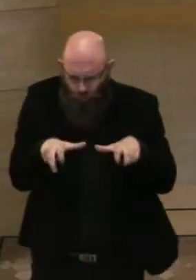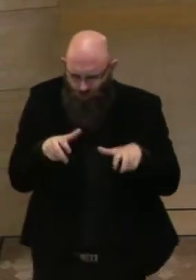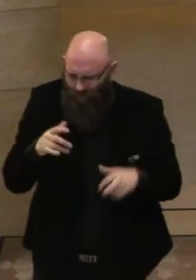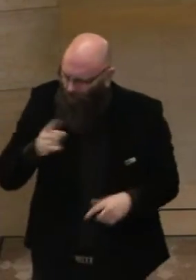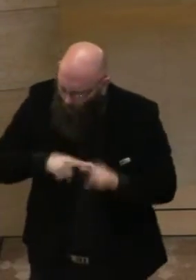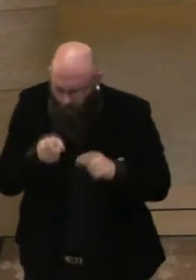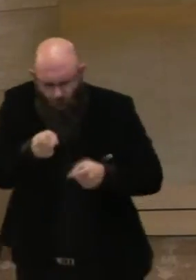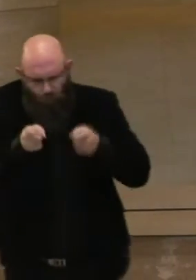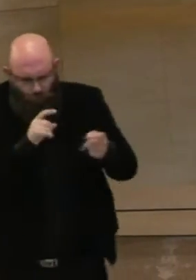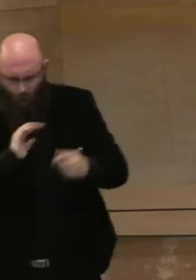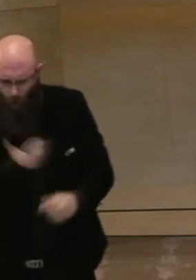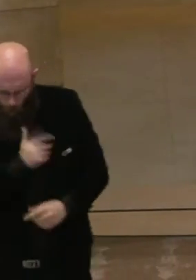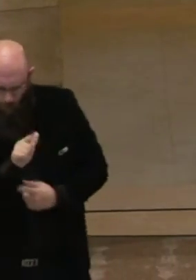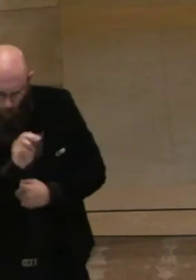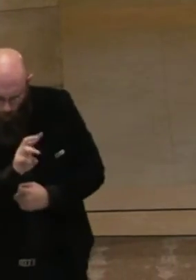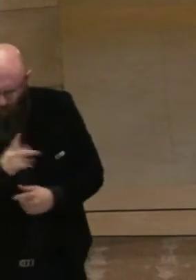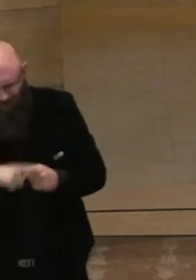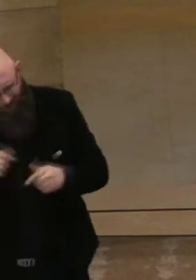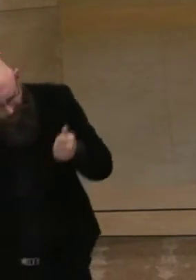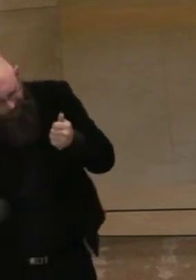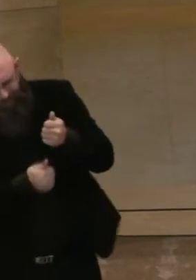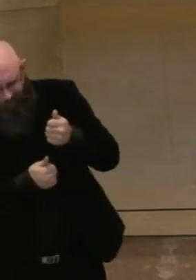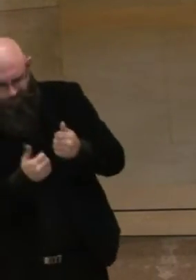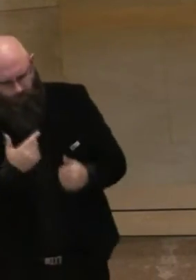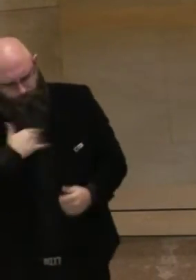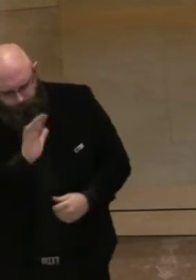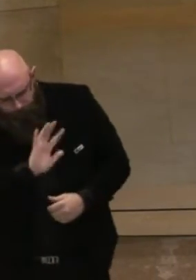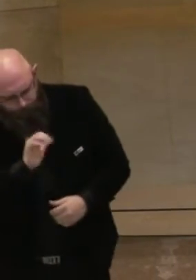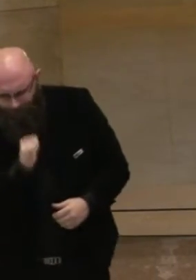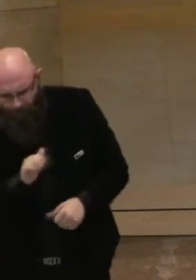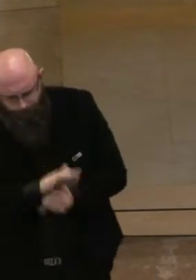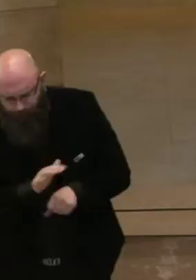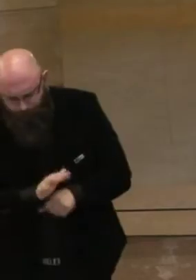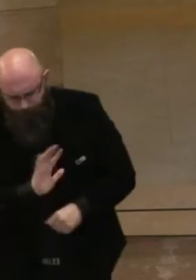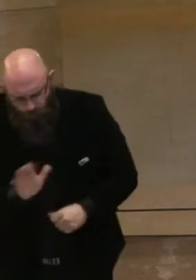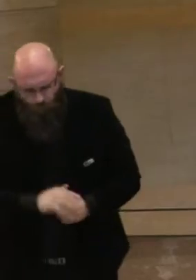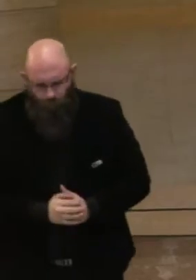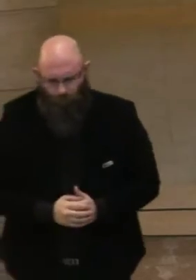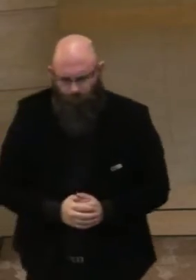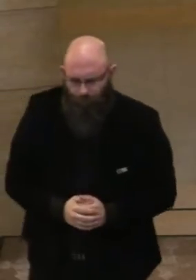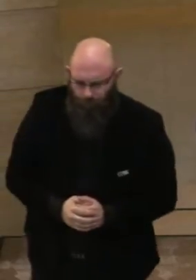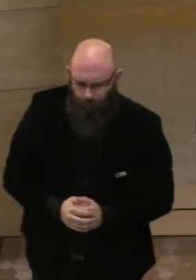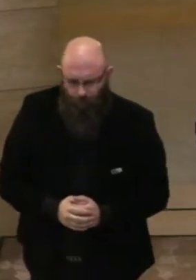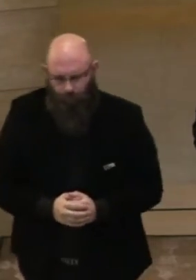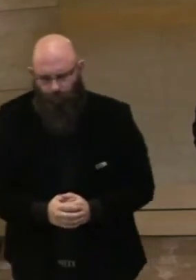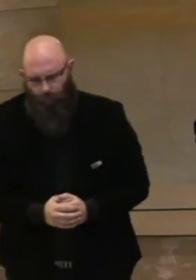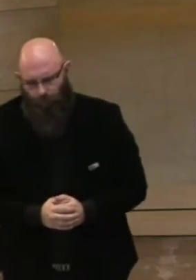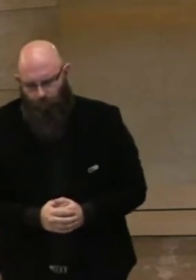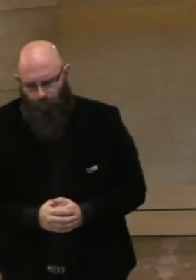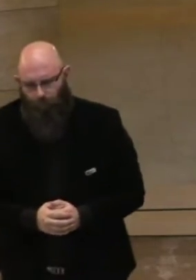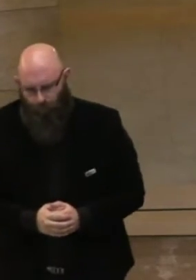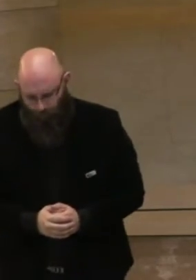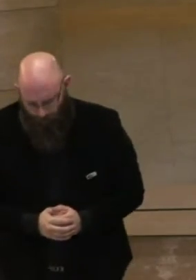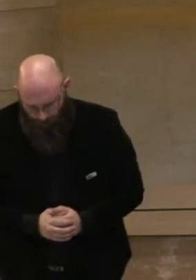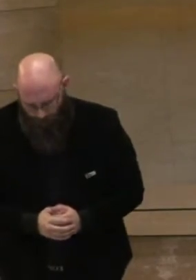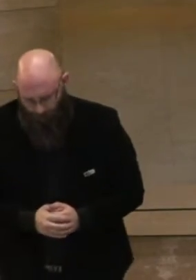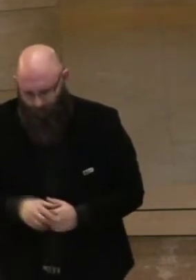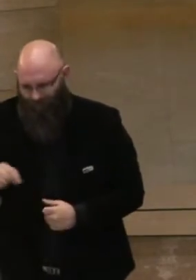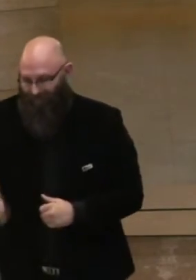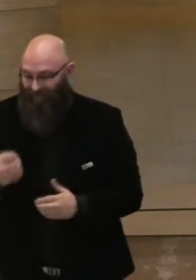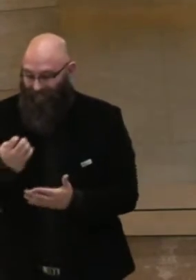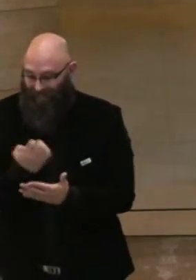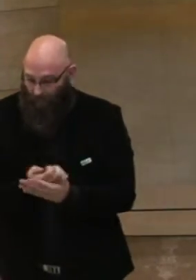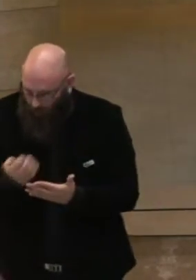our laws. To call this a rigged economic system is a